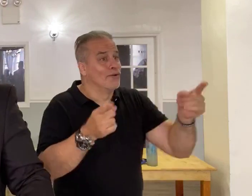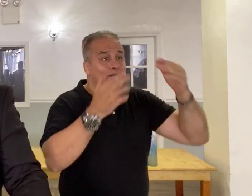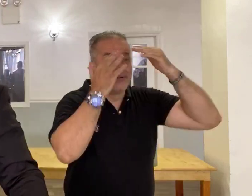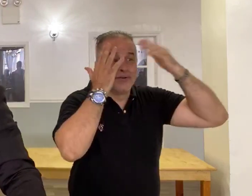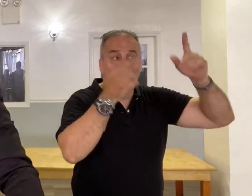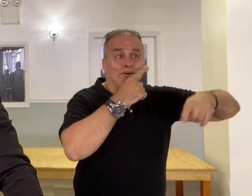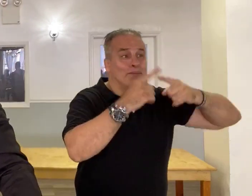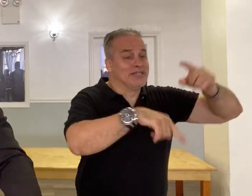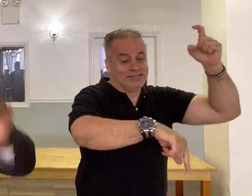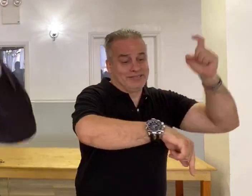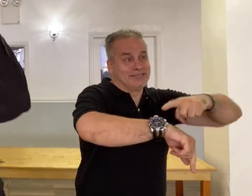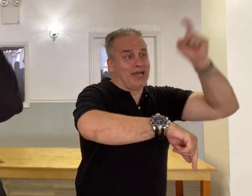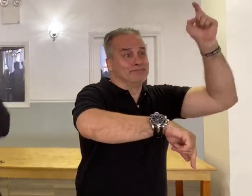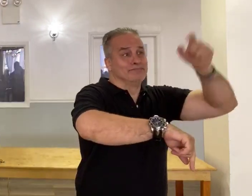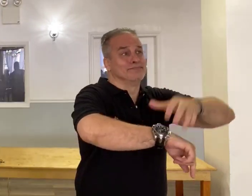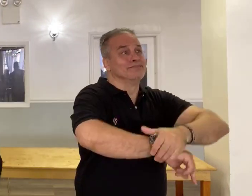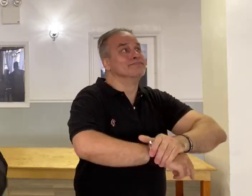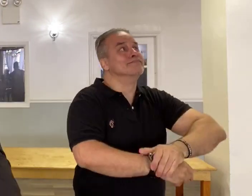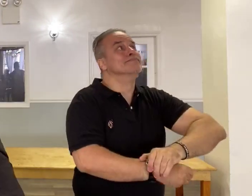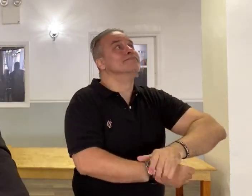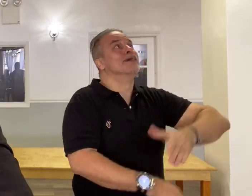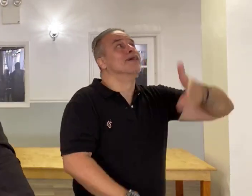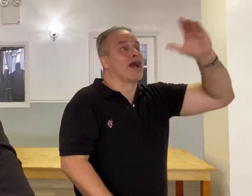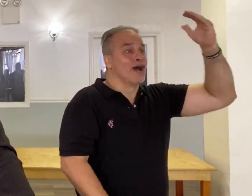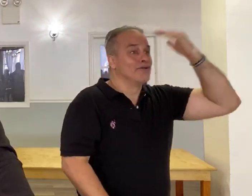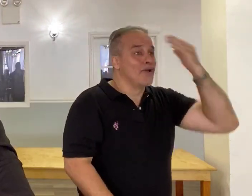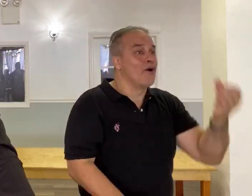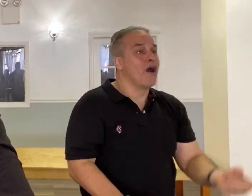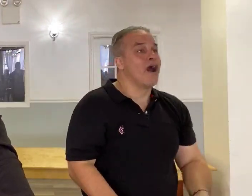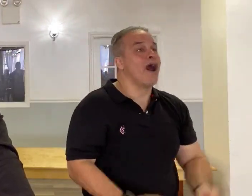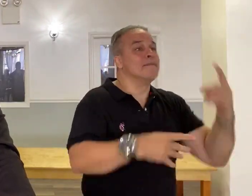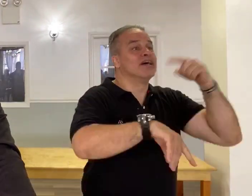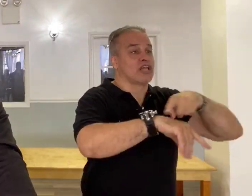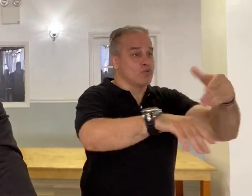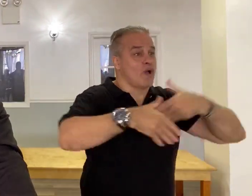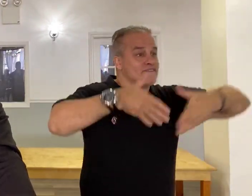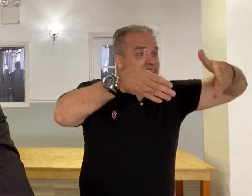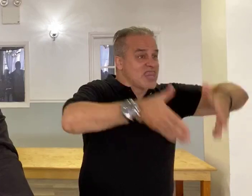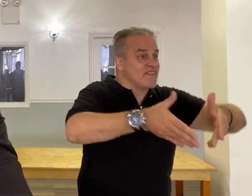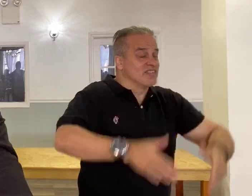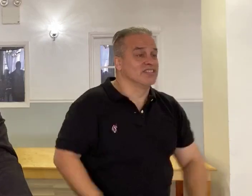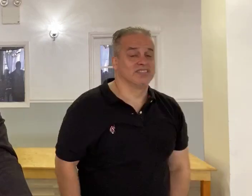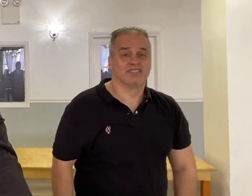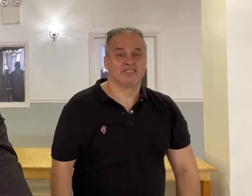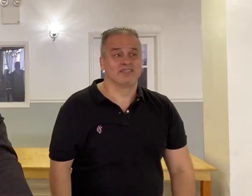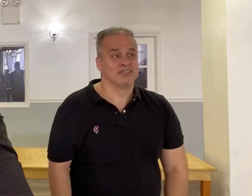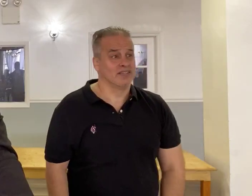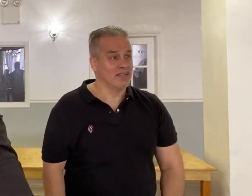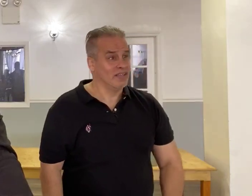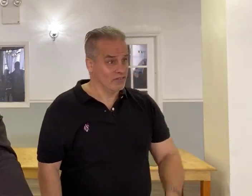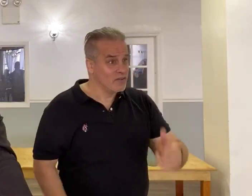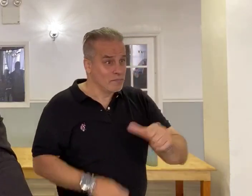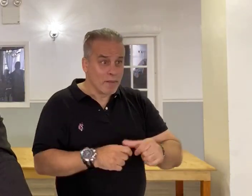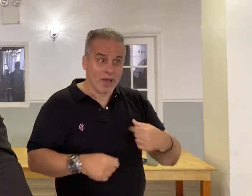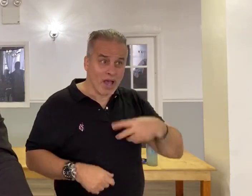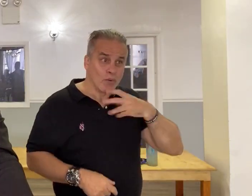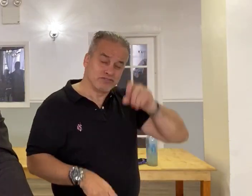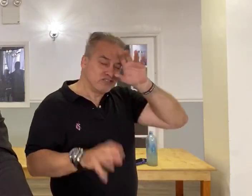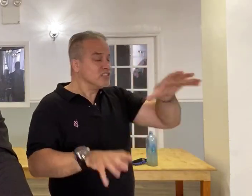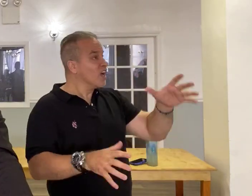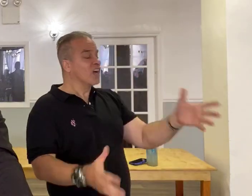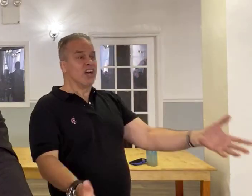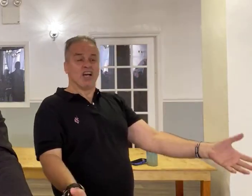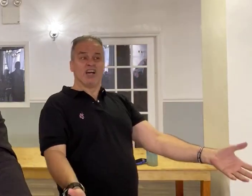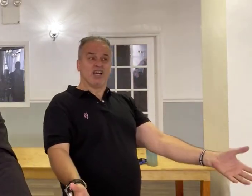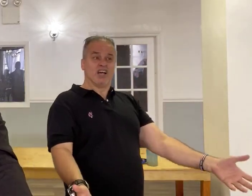hangs in the balance. Only God in heaven knows how much time you have left. Who was shocked like me on